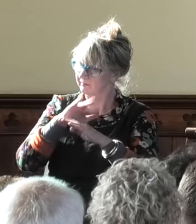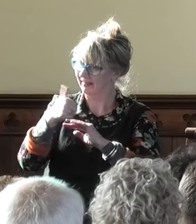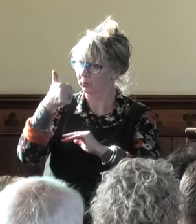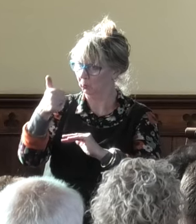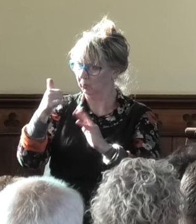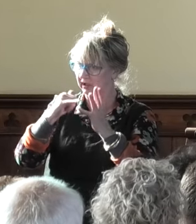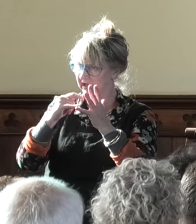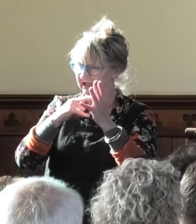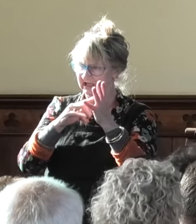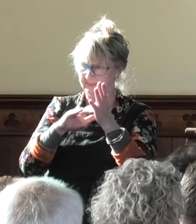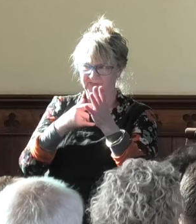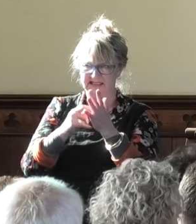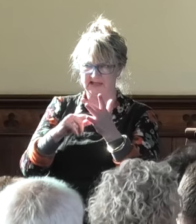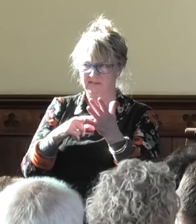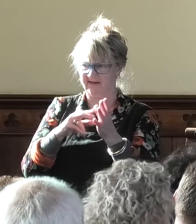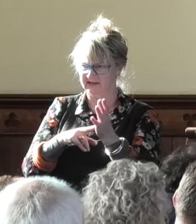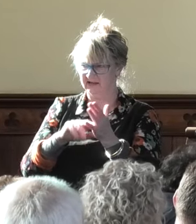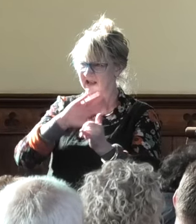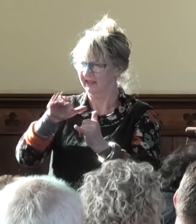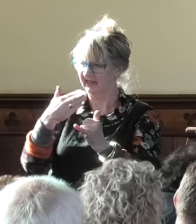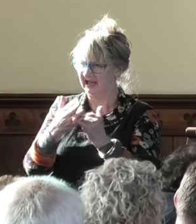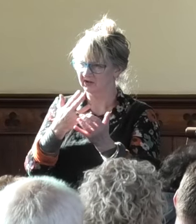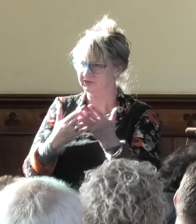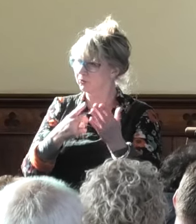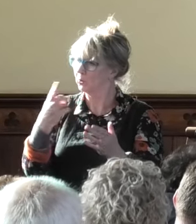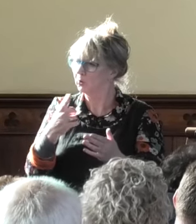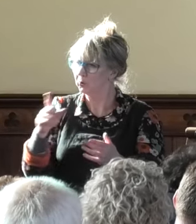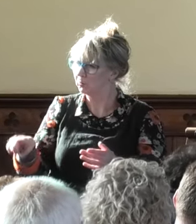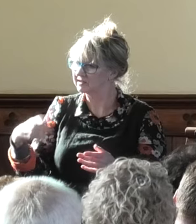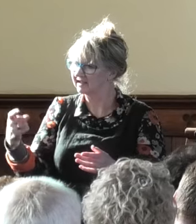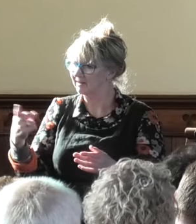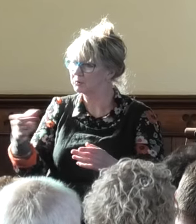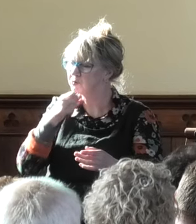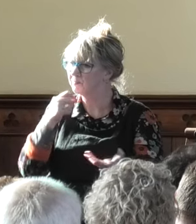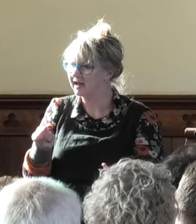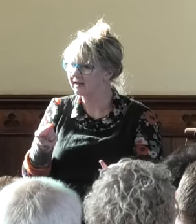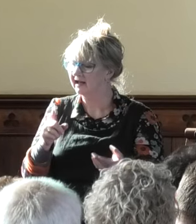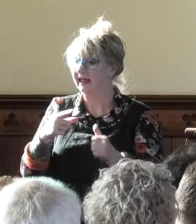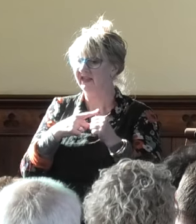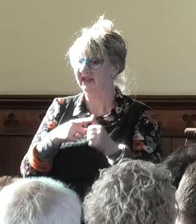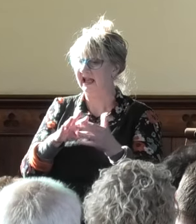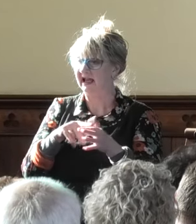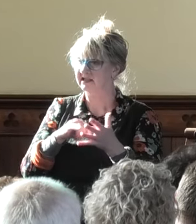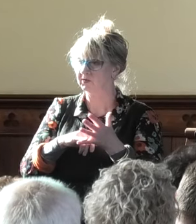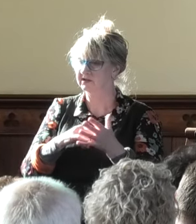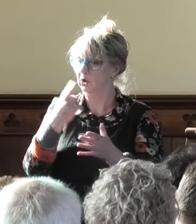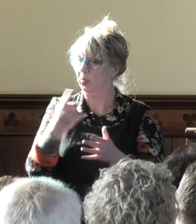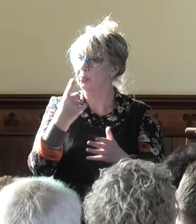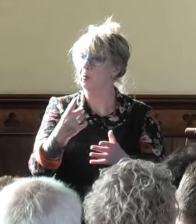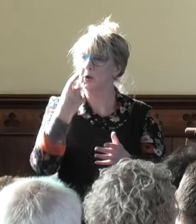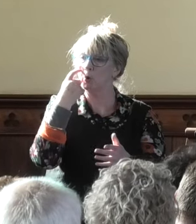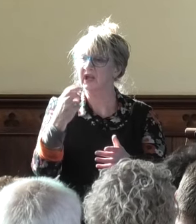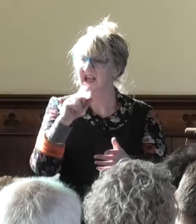Samaritan, he ended it by asking, who was a neighbour to the man? And the answer was, the one who cared for